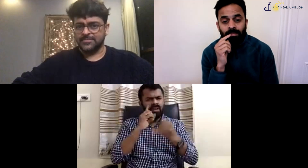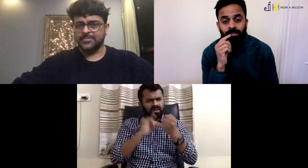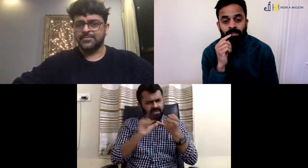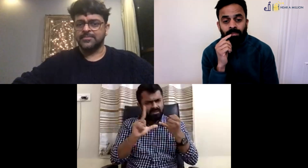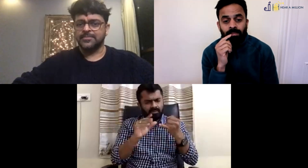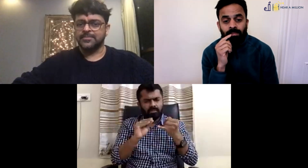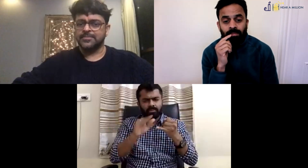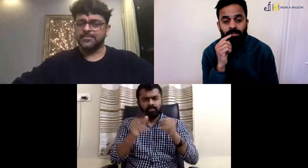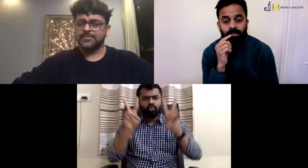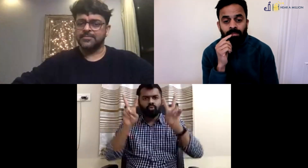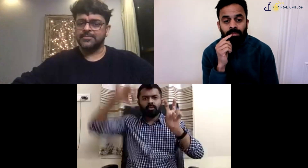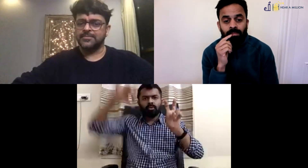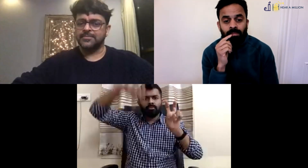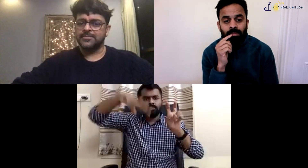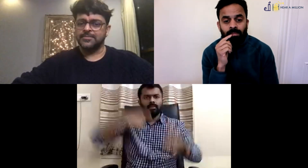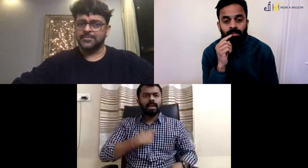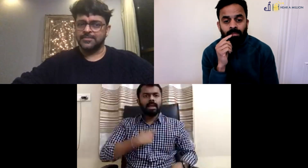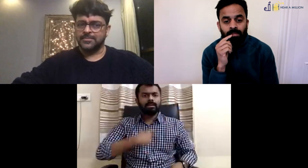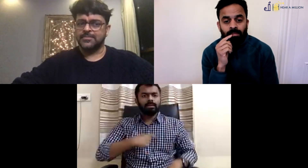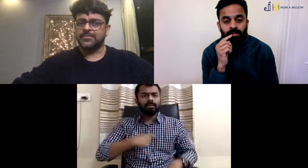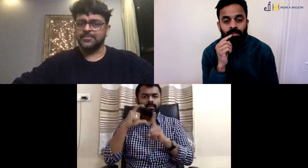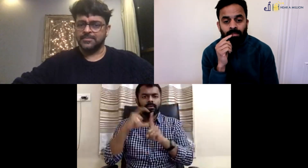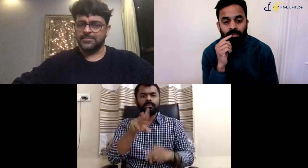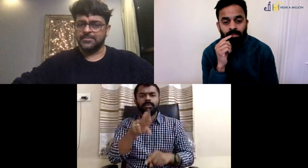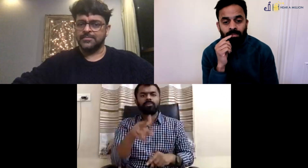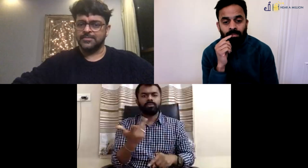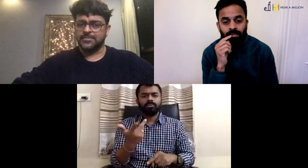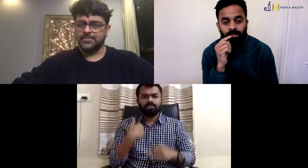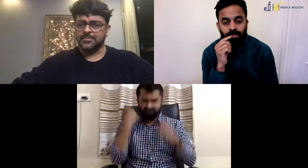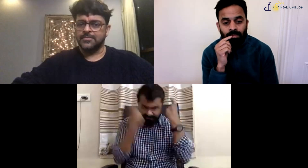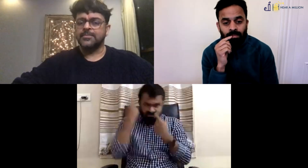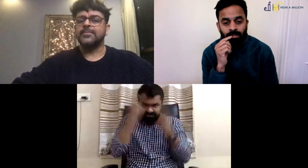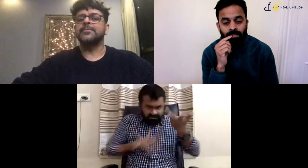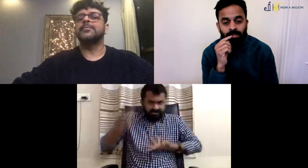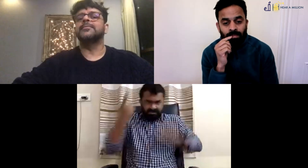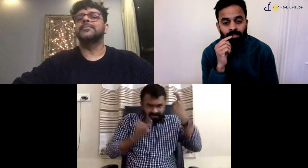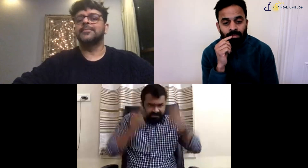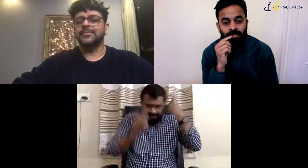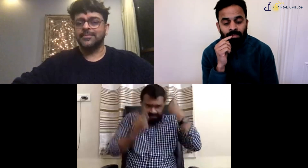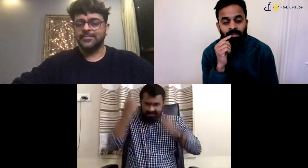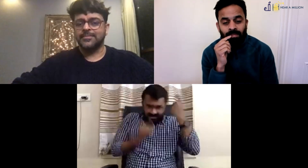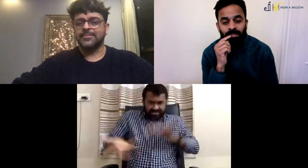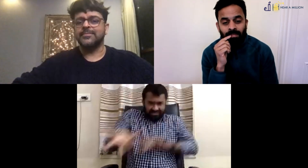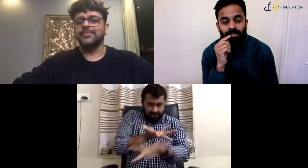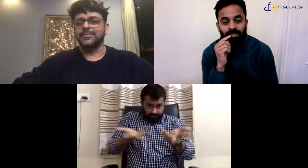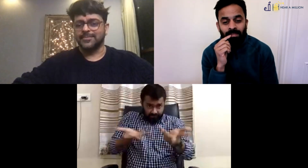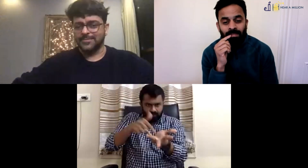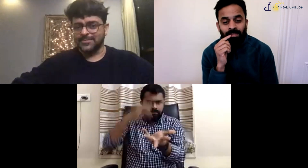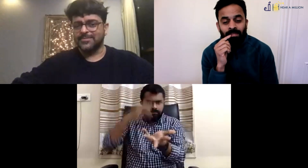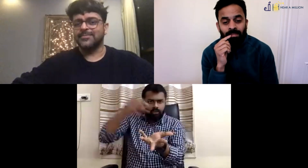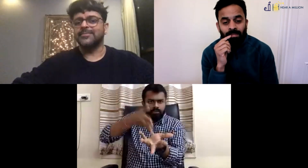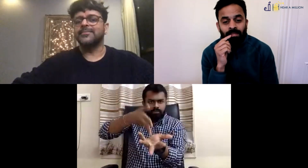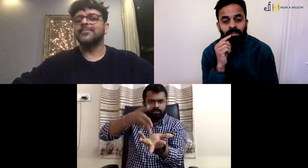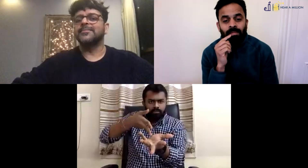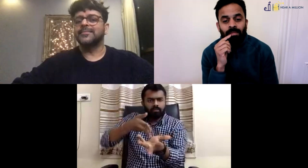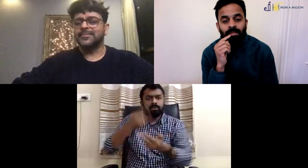me, ISL, there were a lot of different topics, identity for that matter. We just have to think a lot